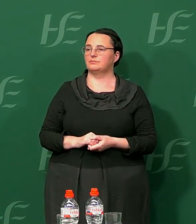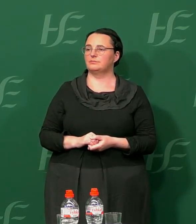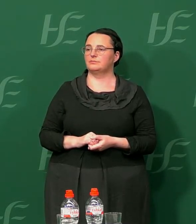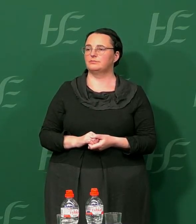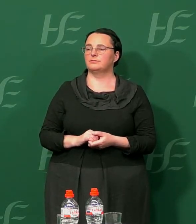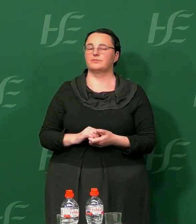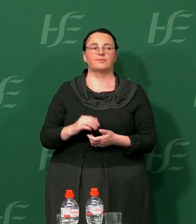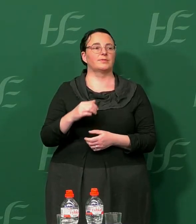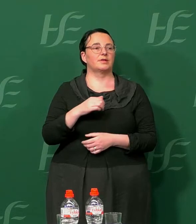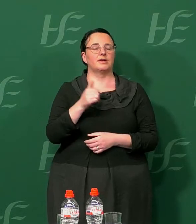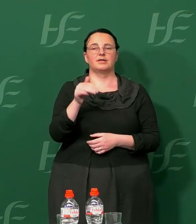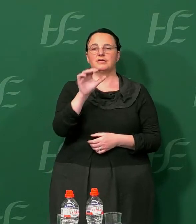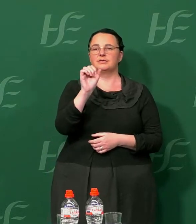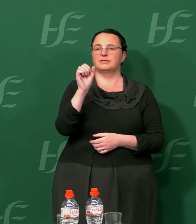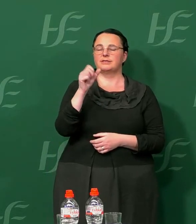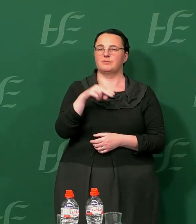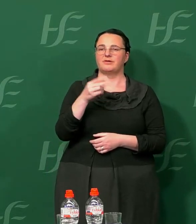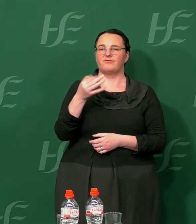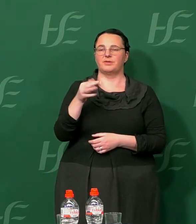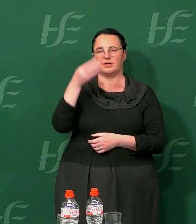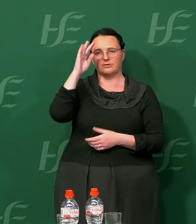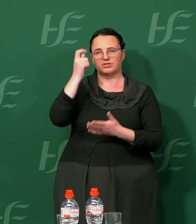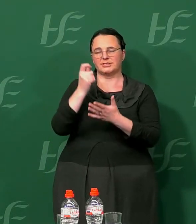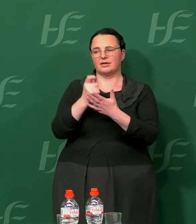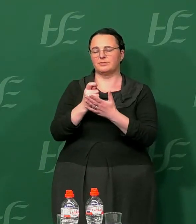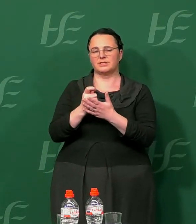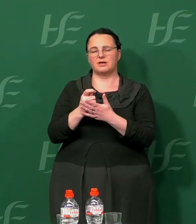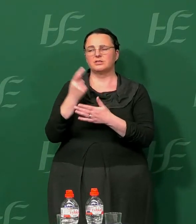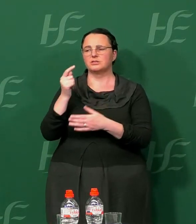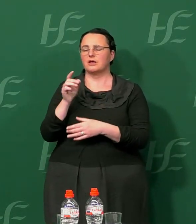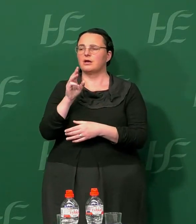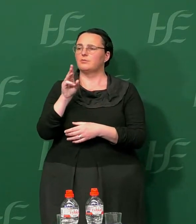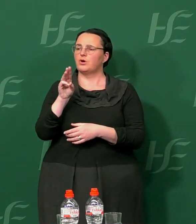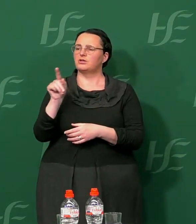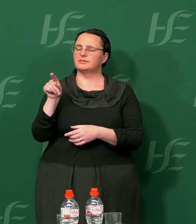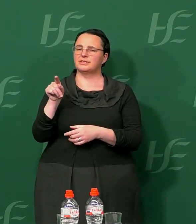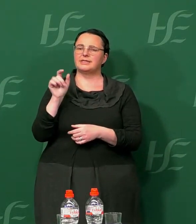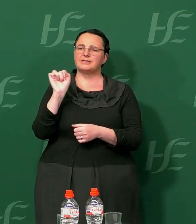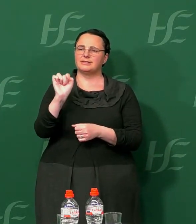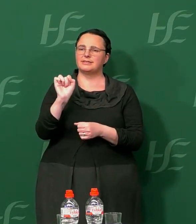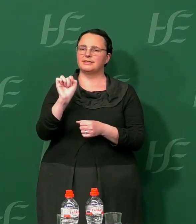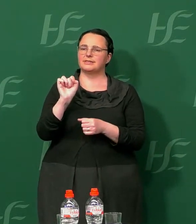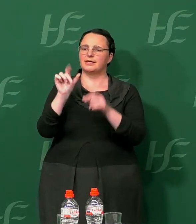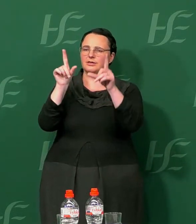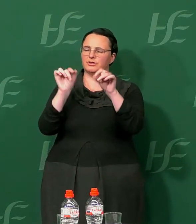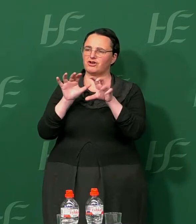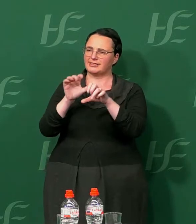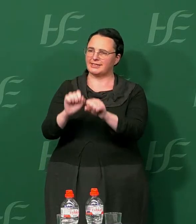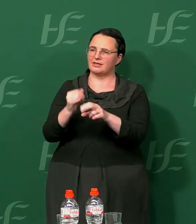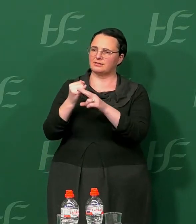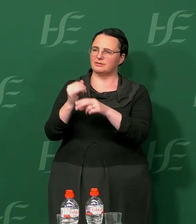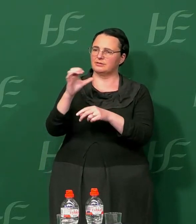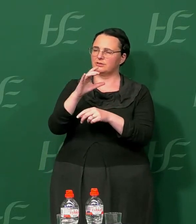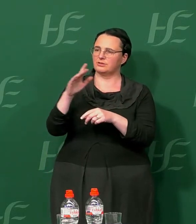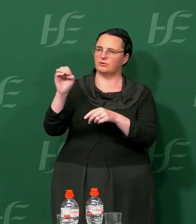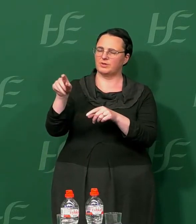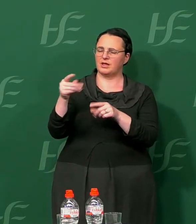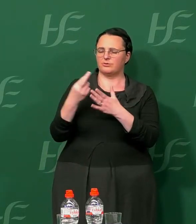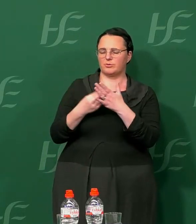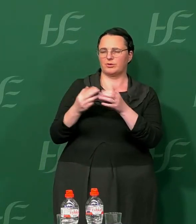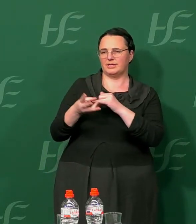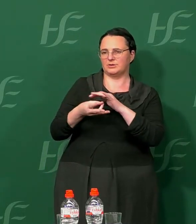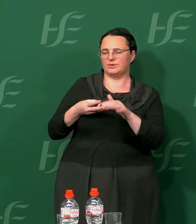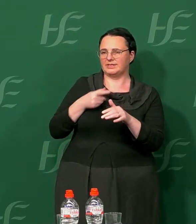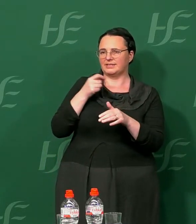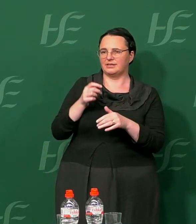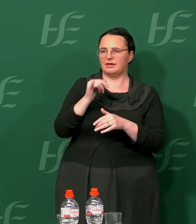Hi, Simon Carswell, The Irish Times. Paul, just on the cyber attack on the COOM, the PwC report last week described the